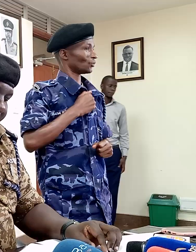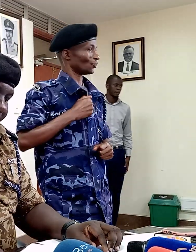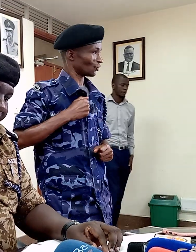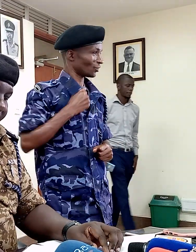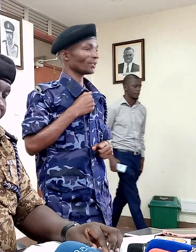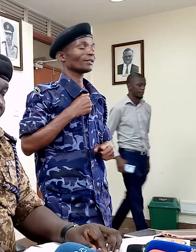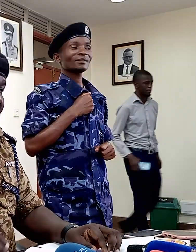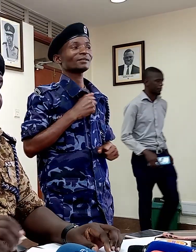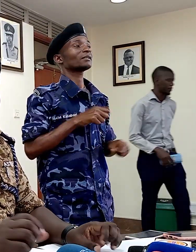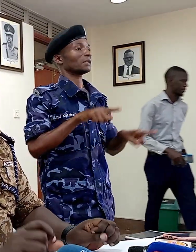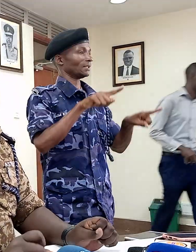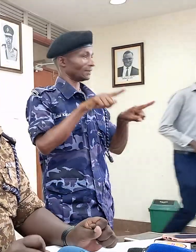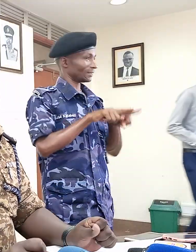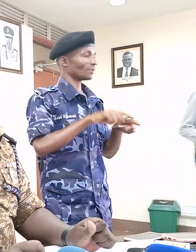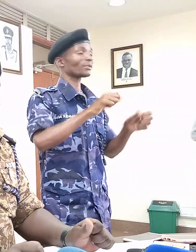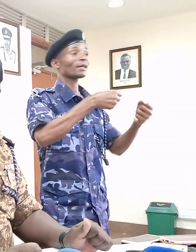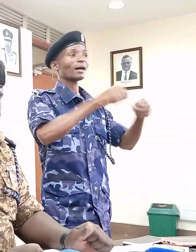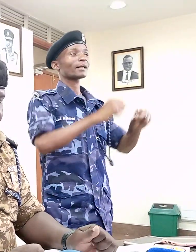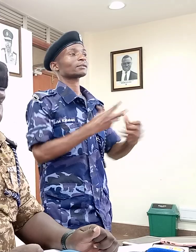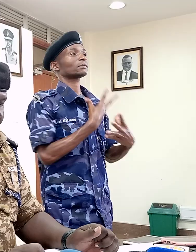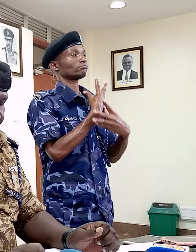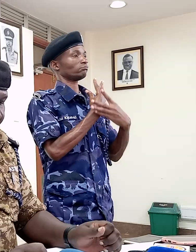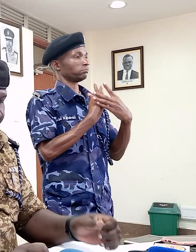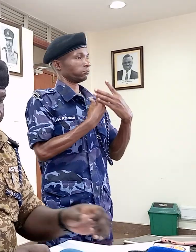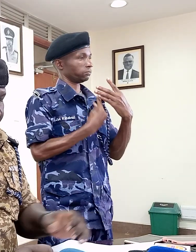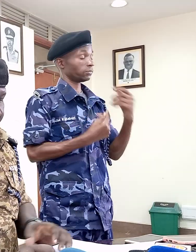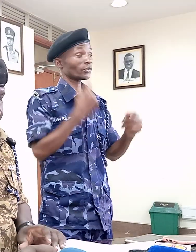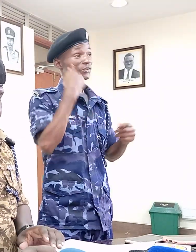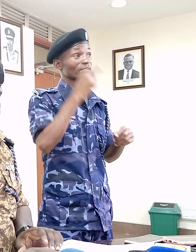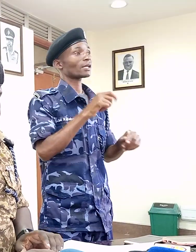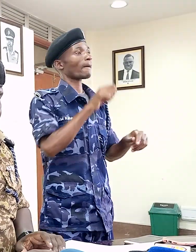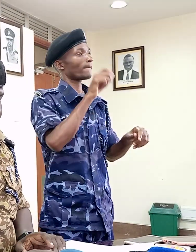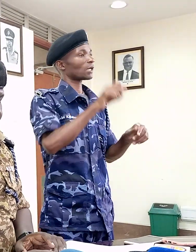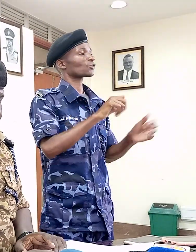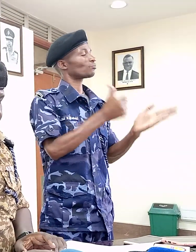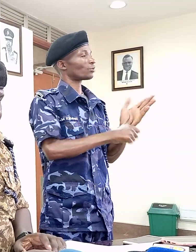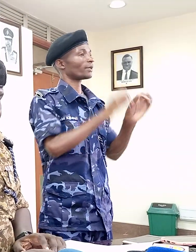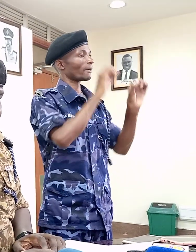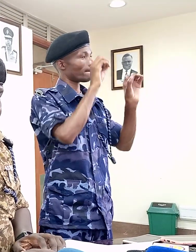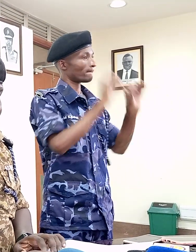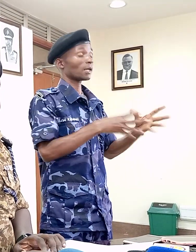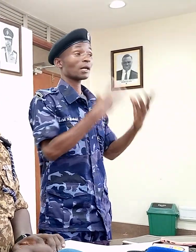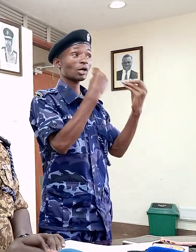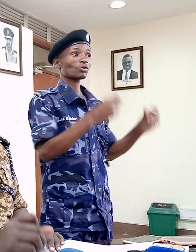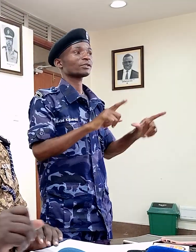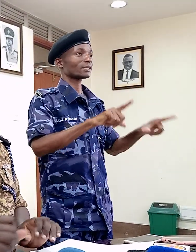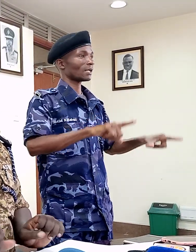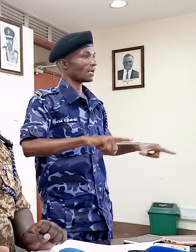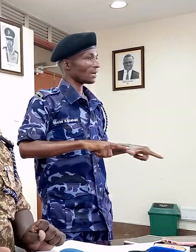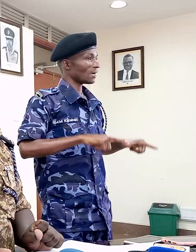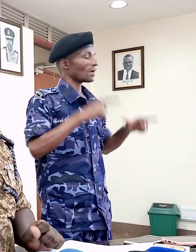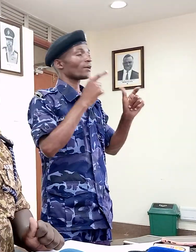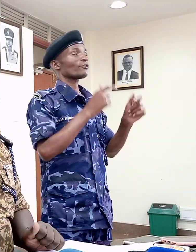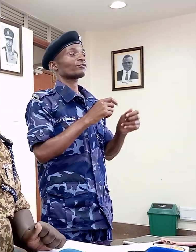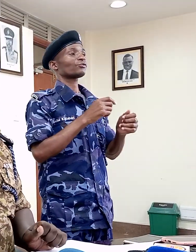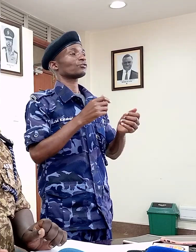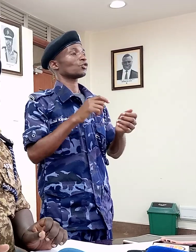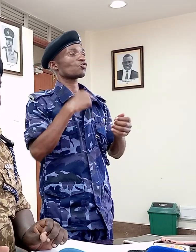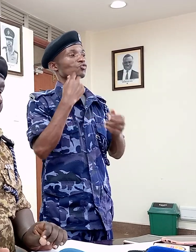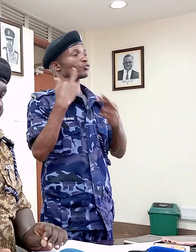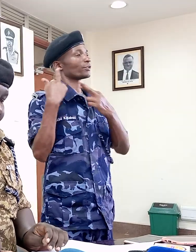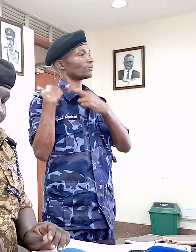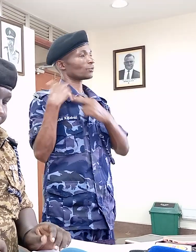incredibly disappointing to see an innocent person lose their life in such a manner by a police officer